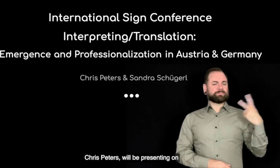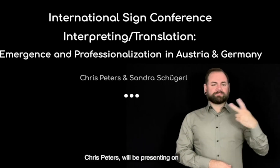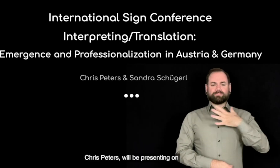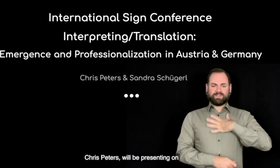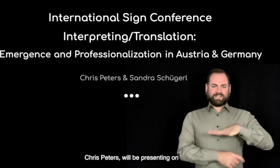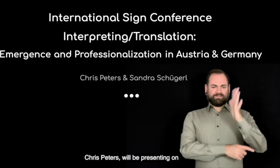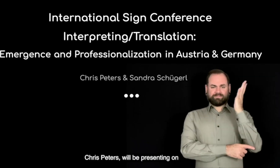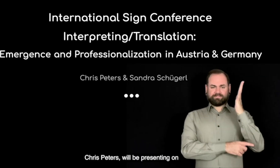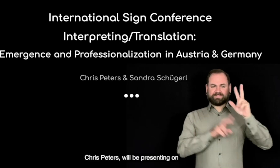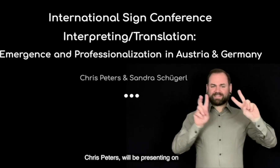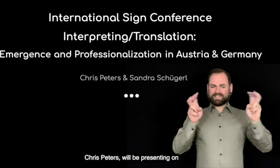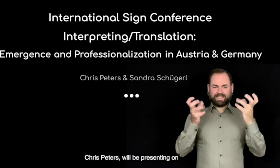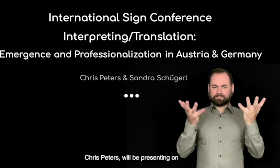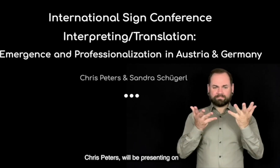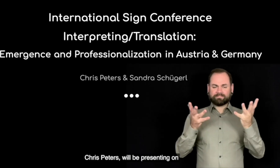Conference Interpreting and Translation.